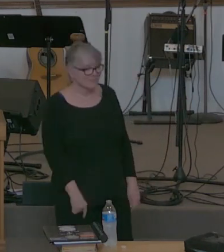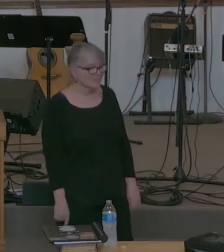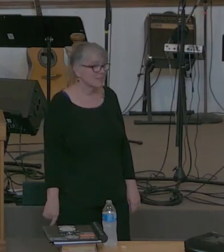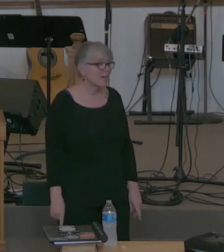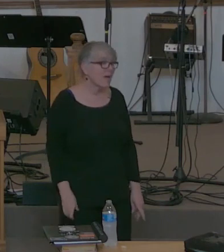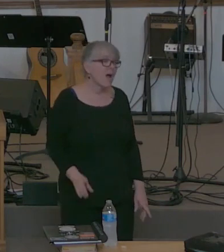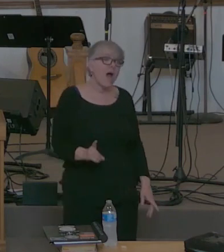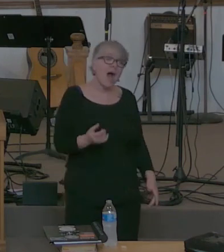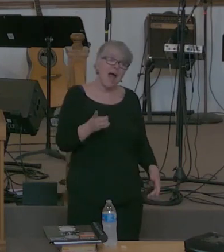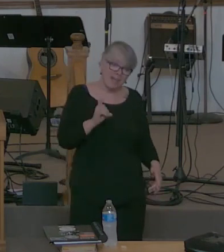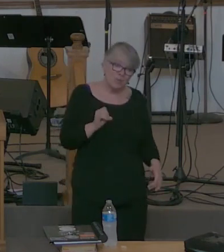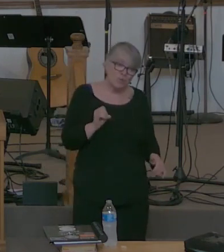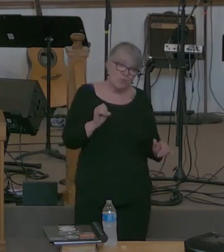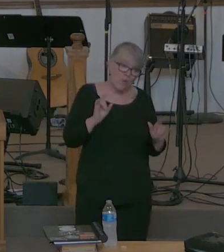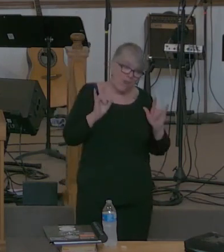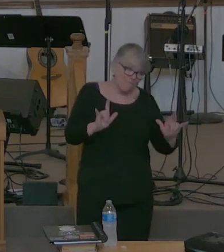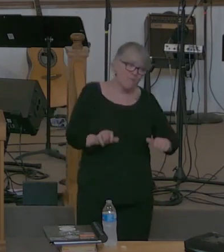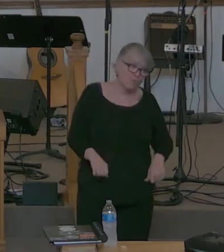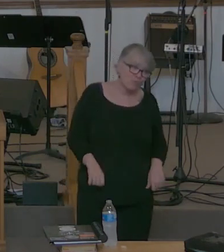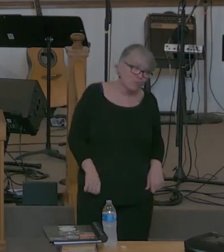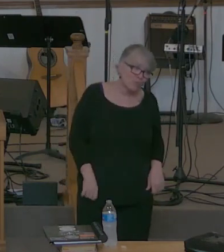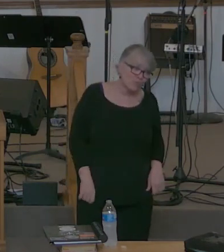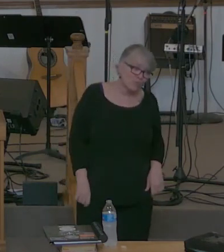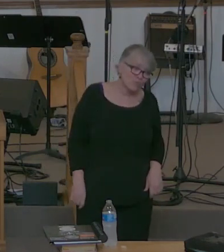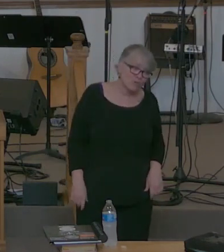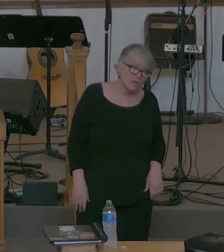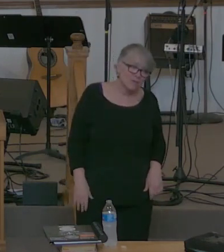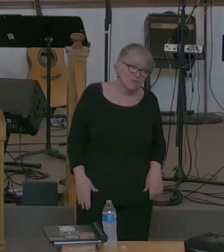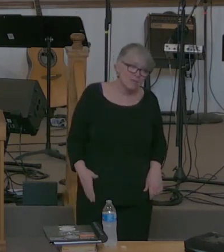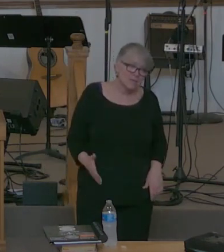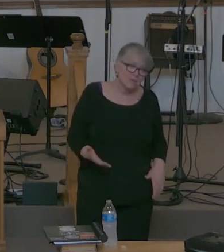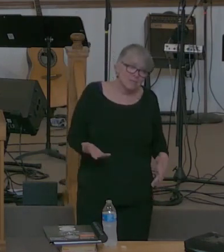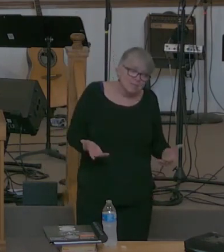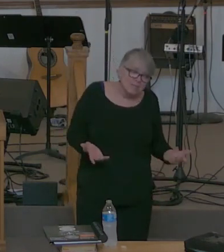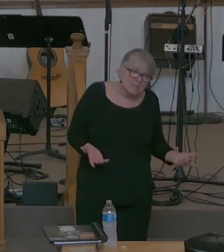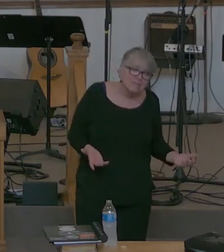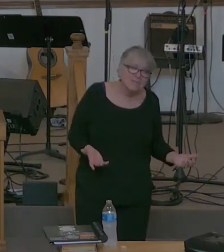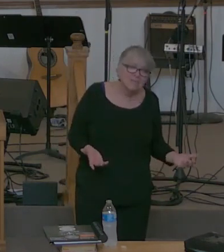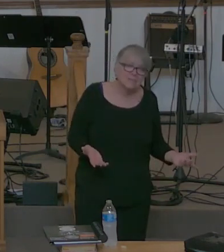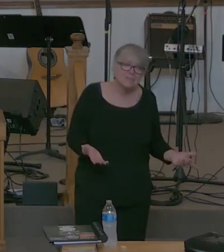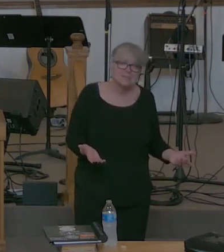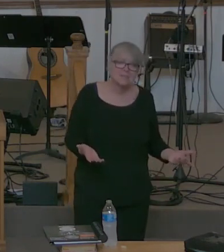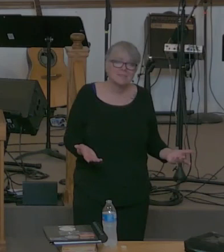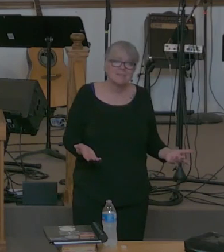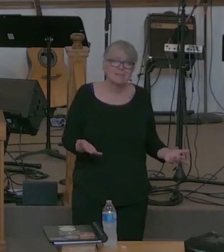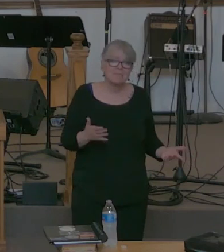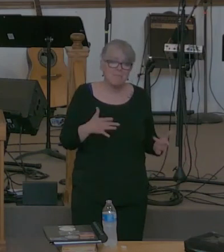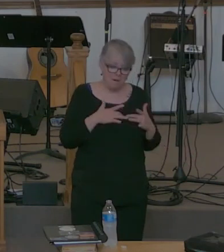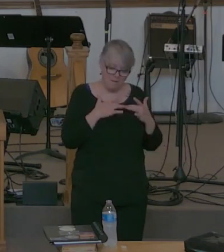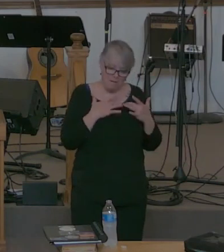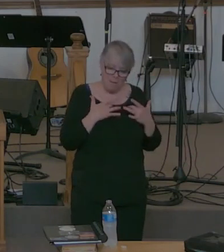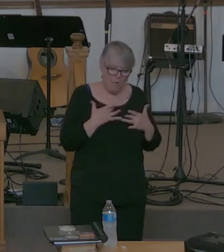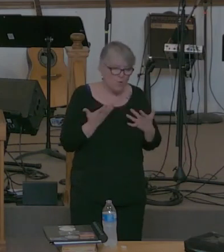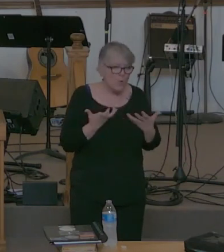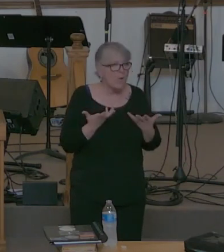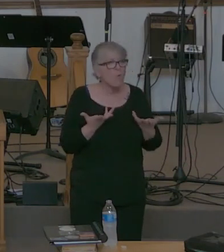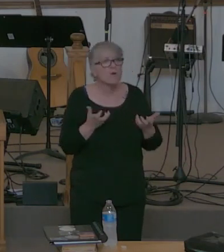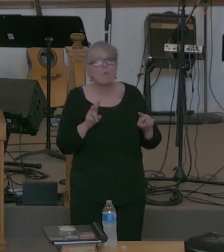I do love you guys. I think that's what my hardest is to watch,